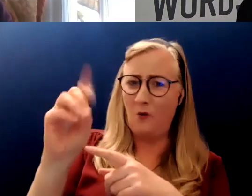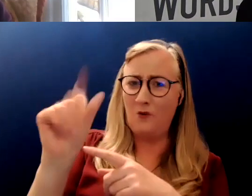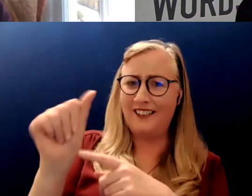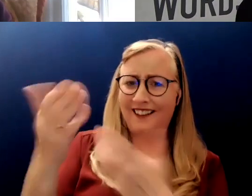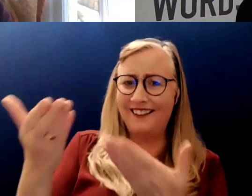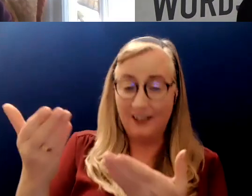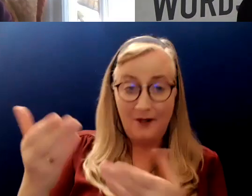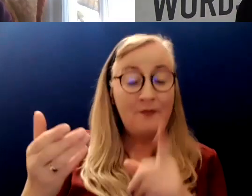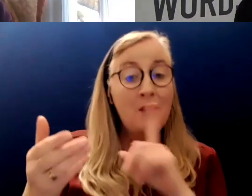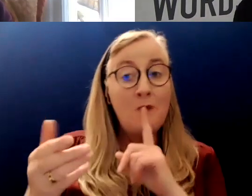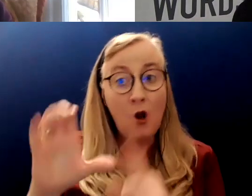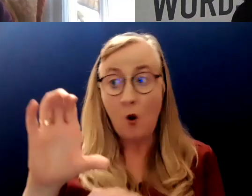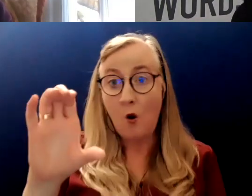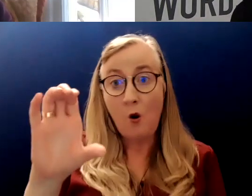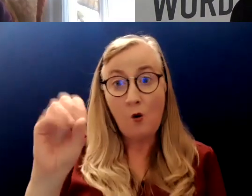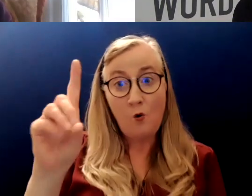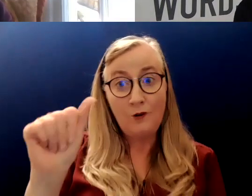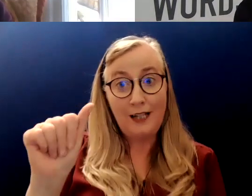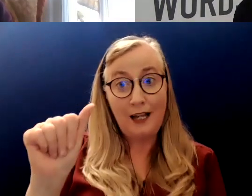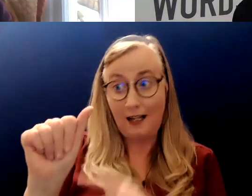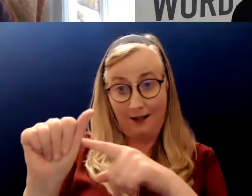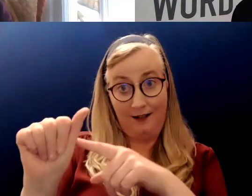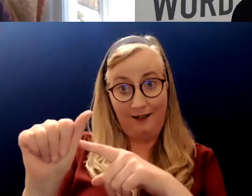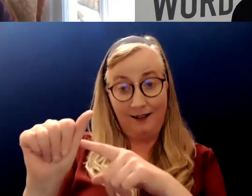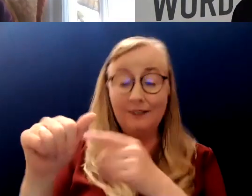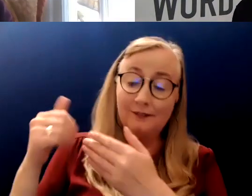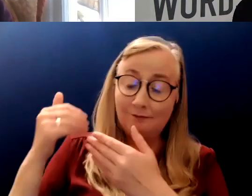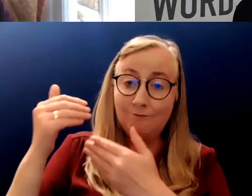But Coda has been going for quite a long time.